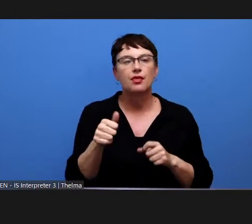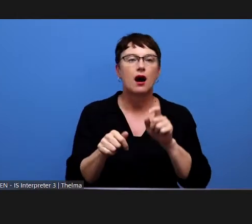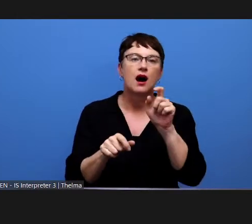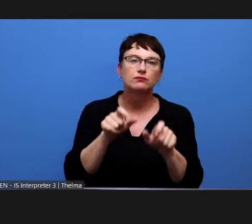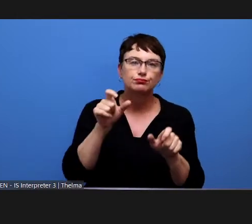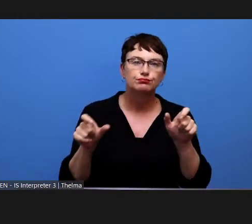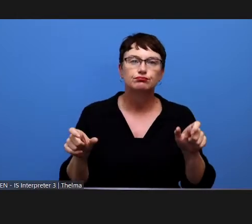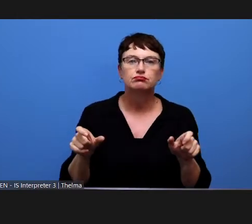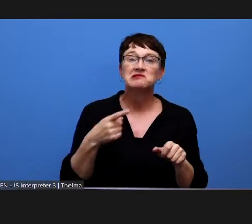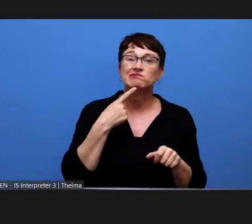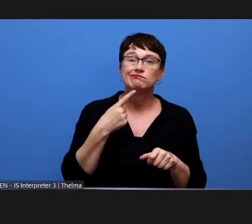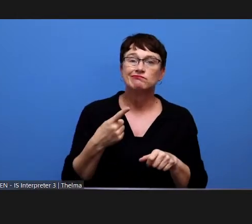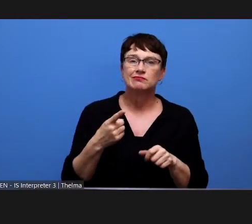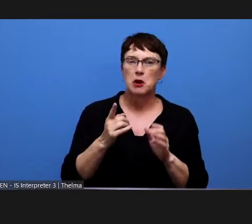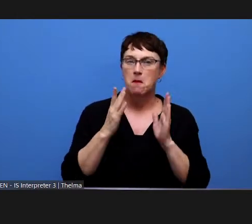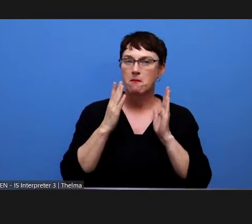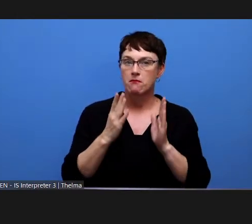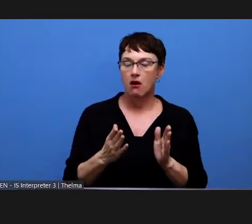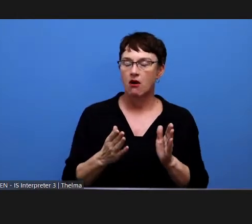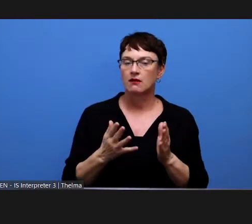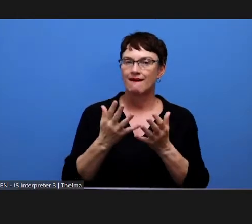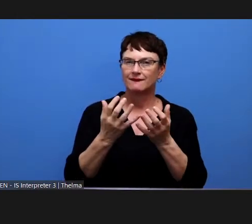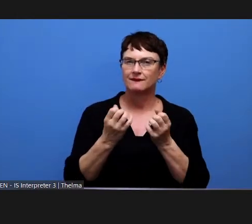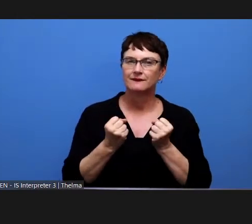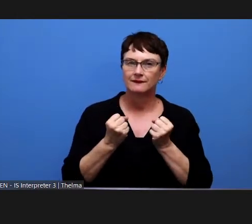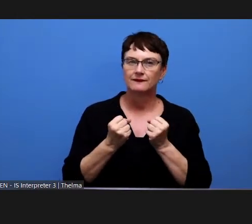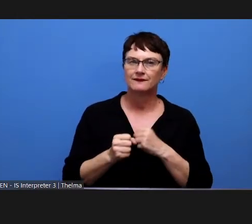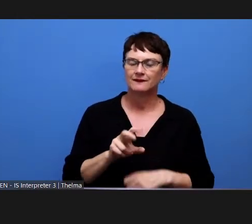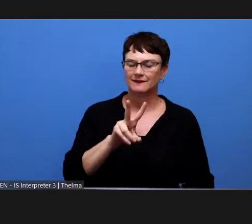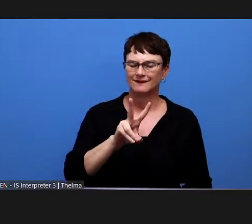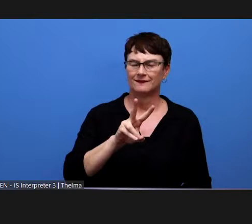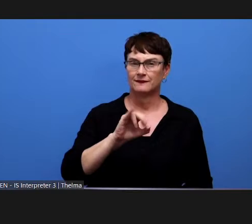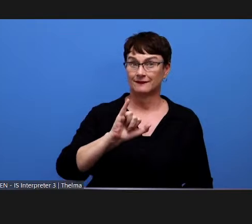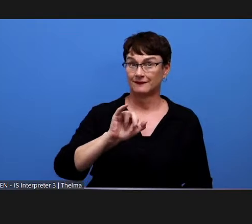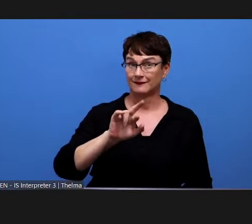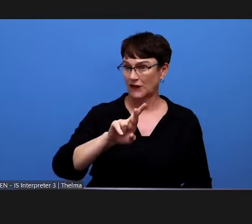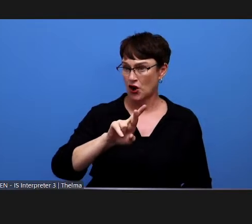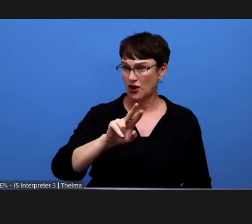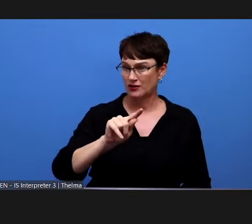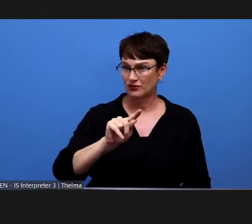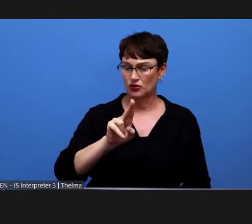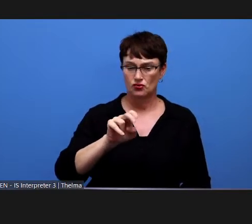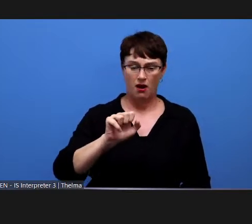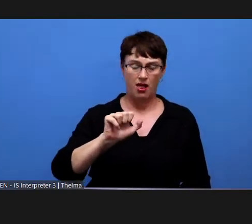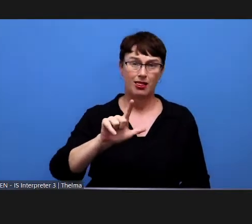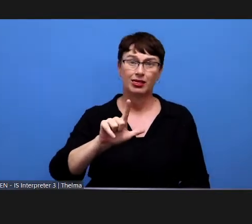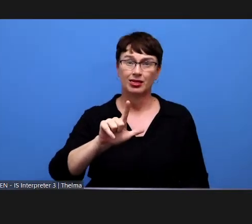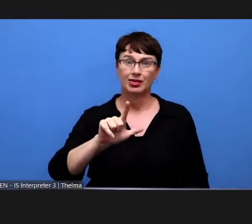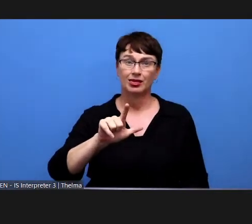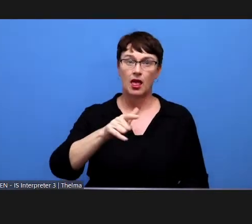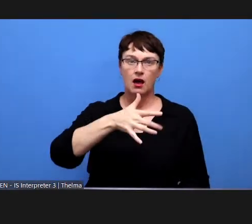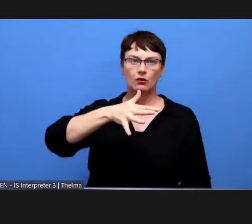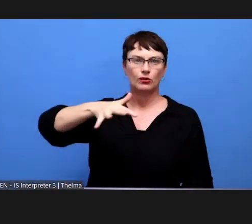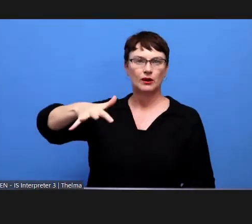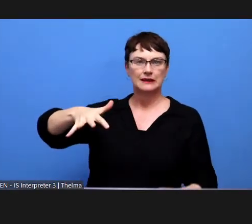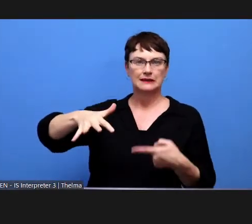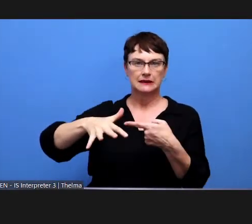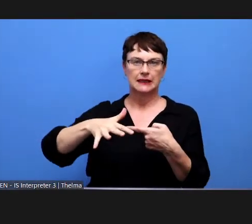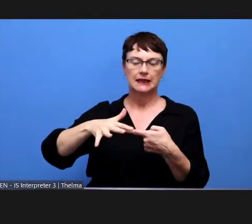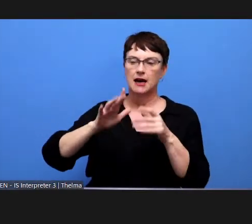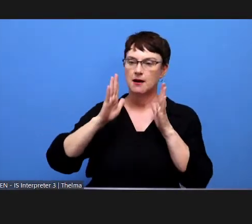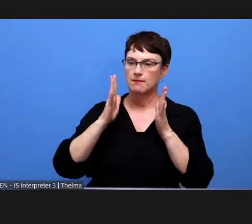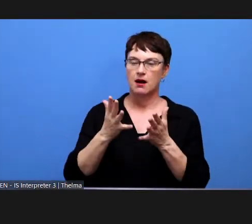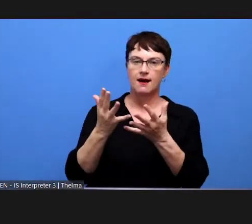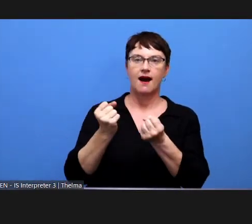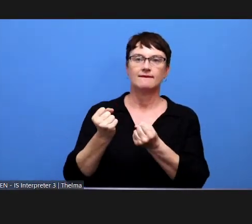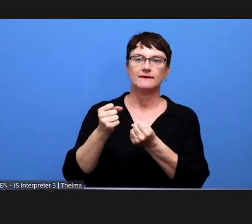decision-making from our leaders. Last but not least was the proposal to revitalize UN Water Africa to